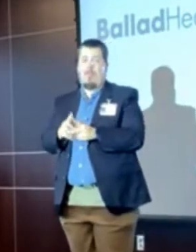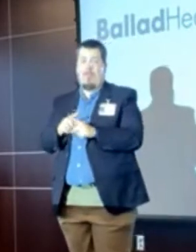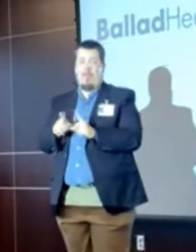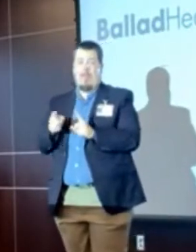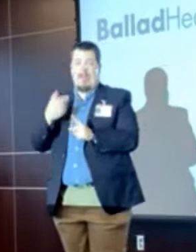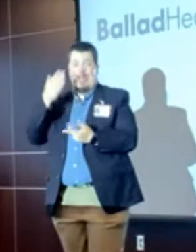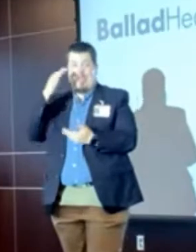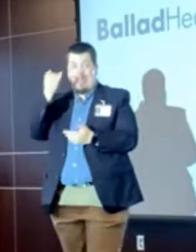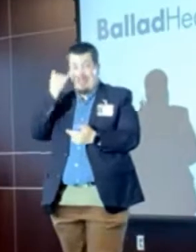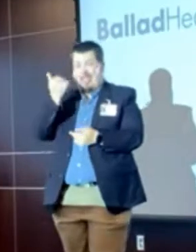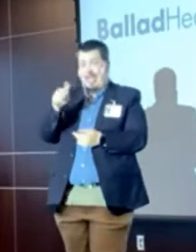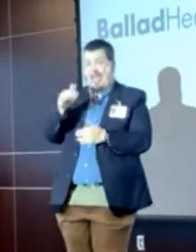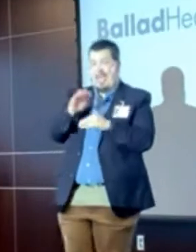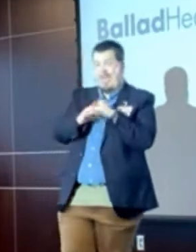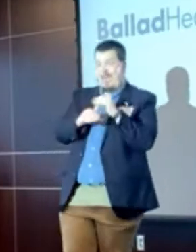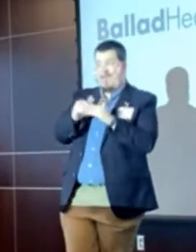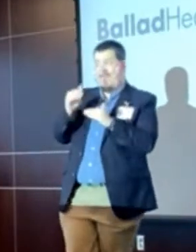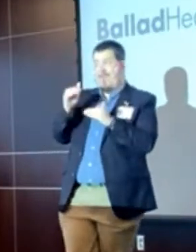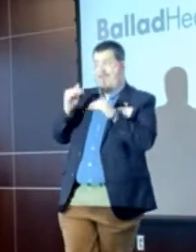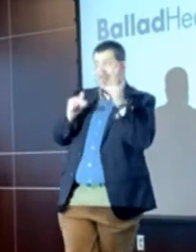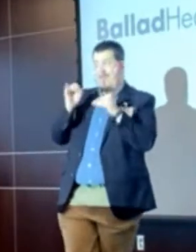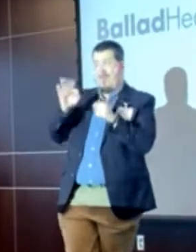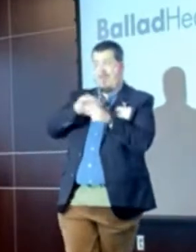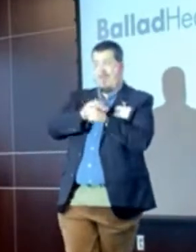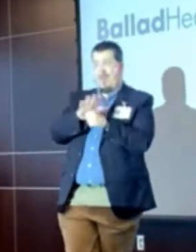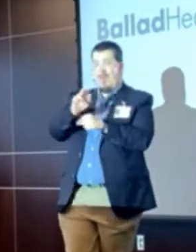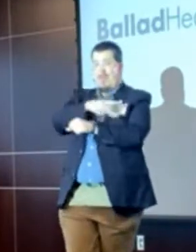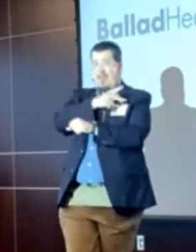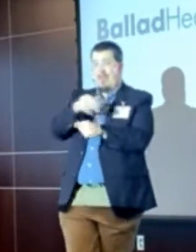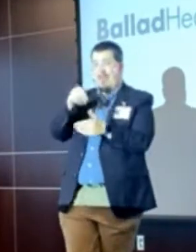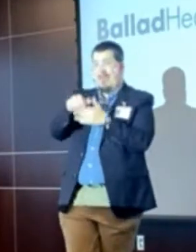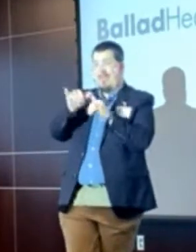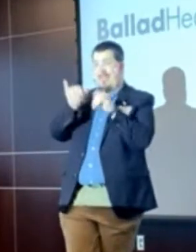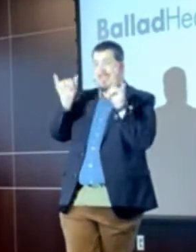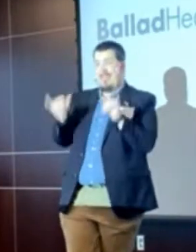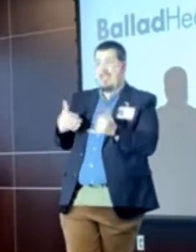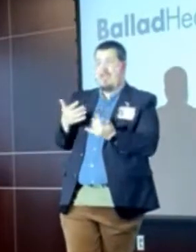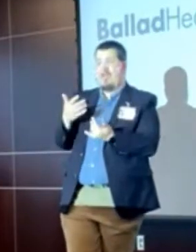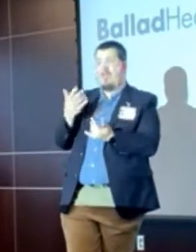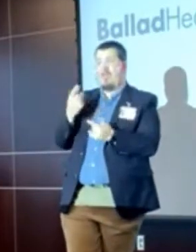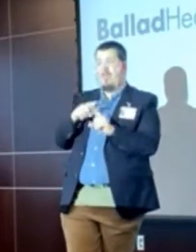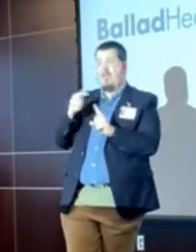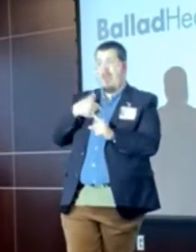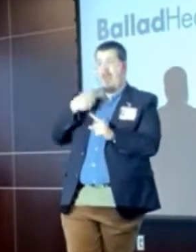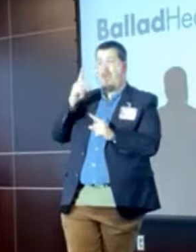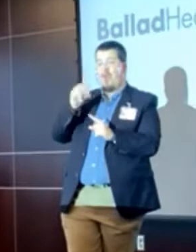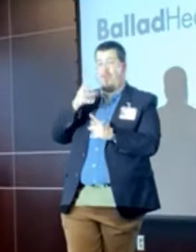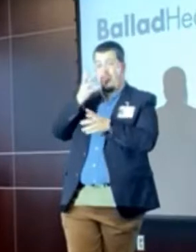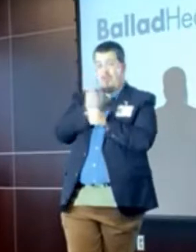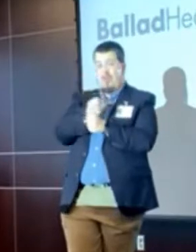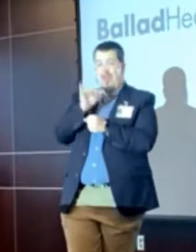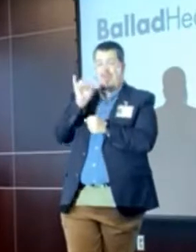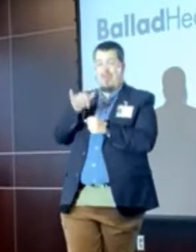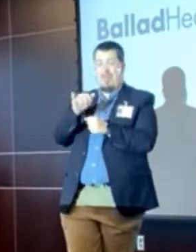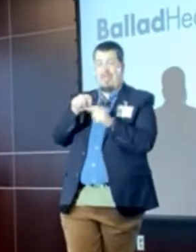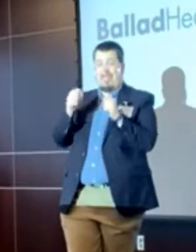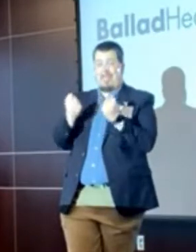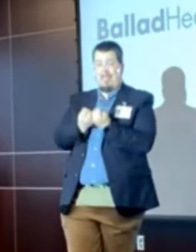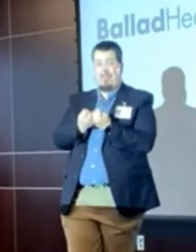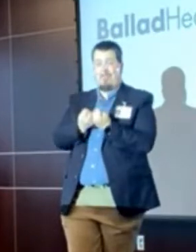But I don't know if there's any comfortable level of COVID patients within the system, but I do trust that our